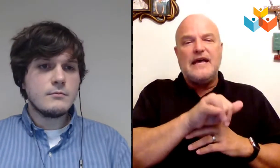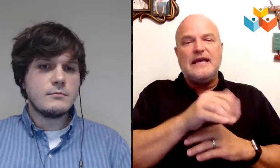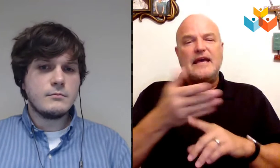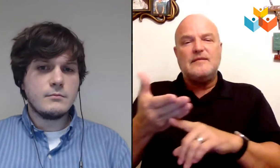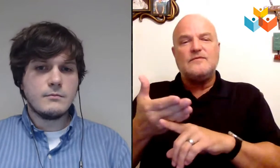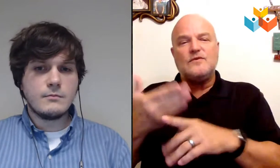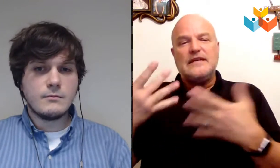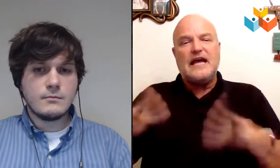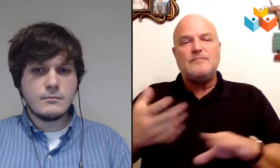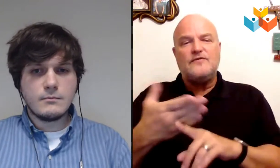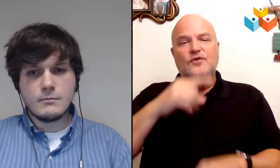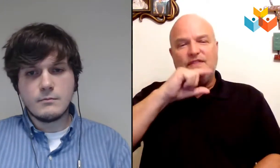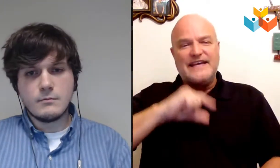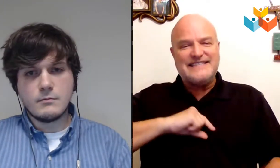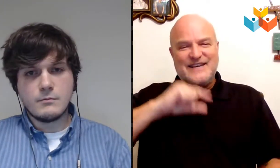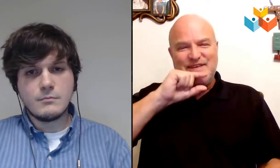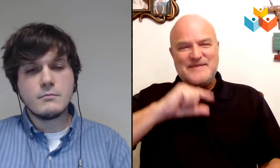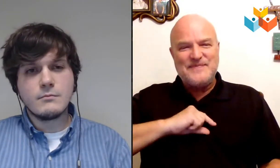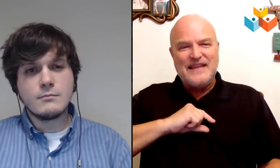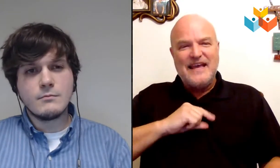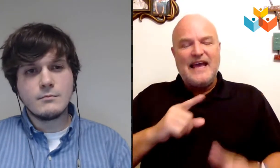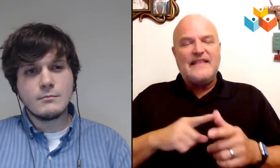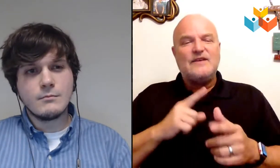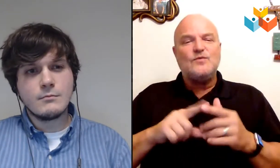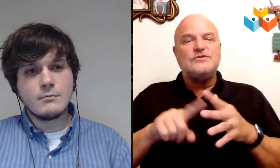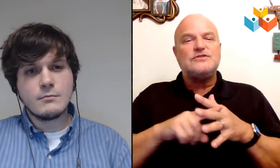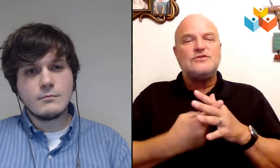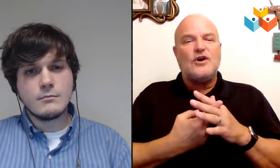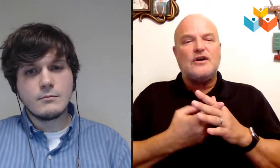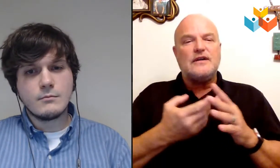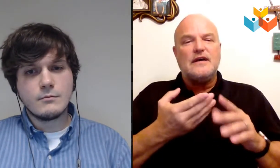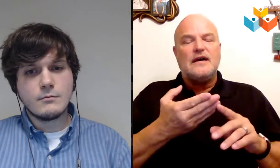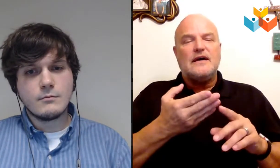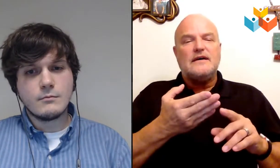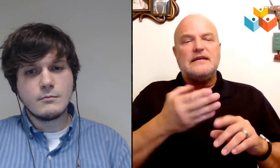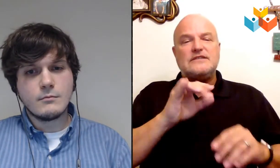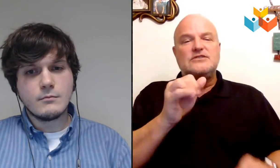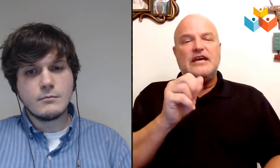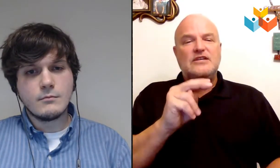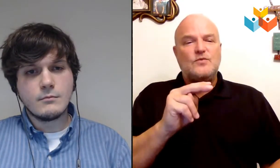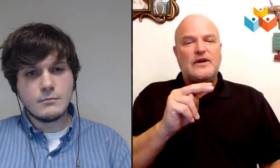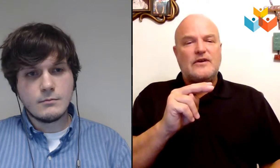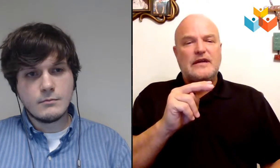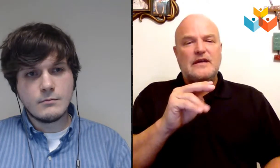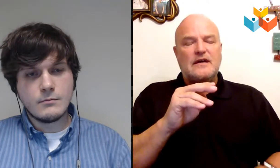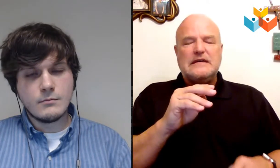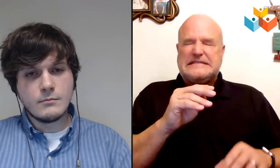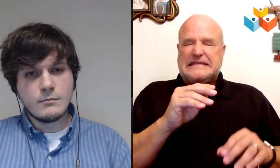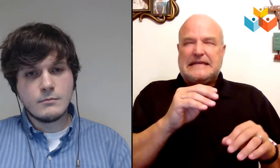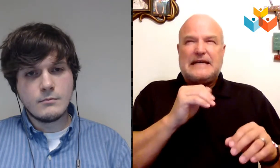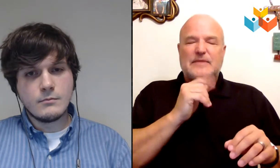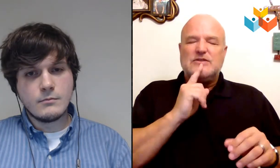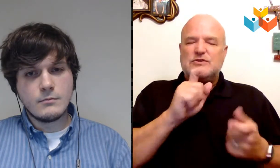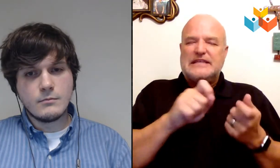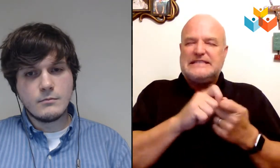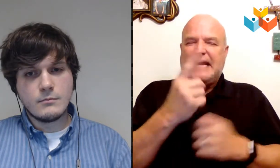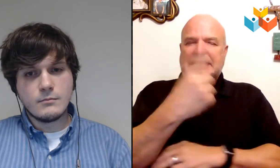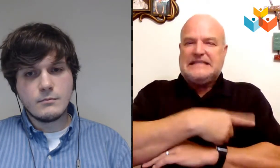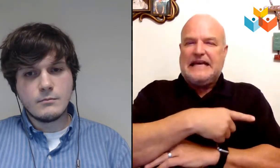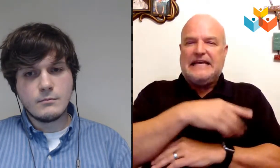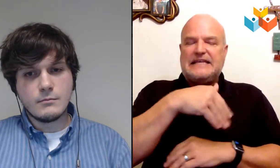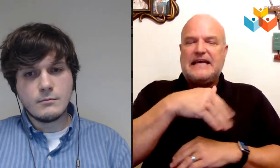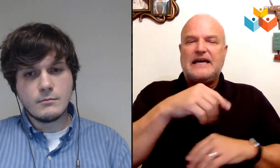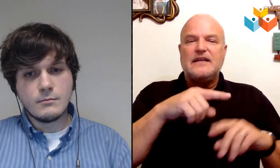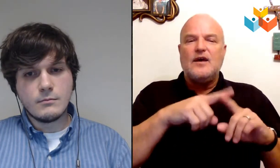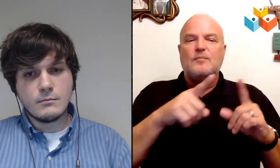Labor Day and we'll get out before Thanksgiving. And then we'll start in January. I'm not sure the